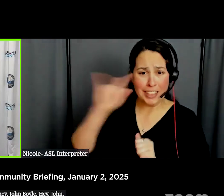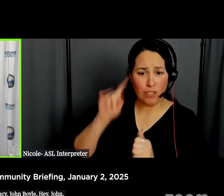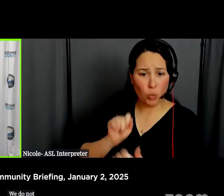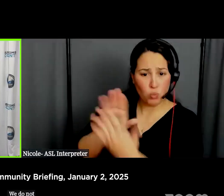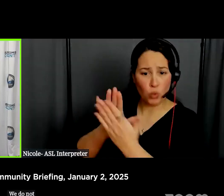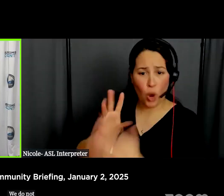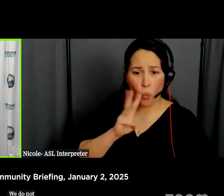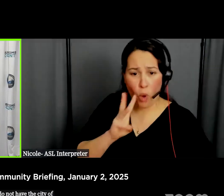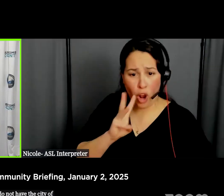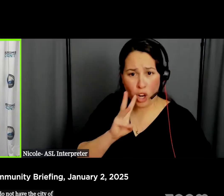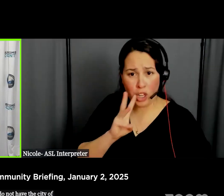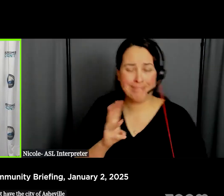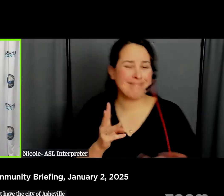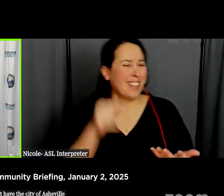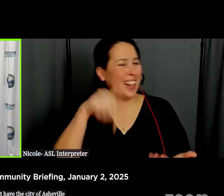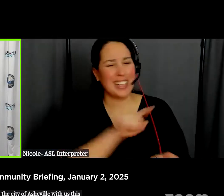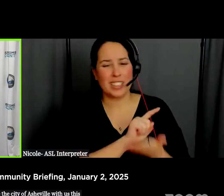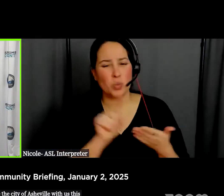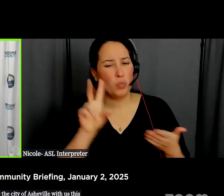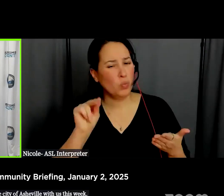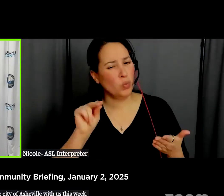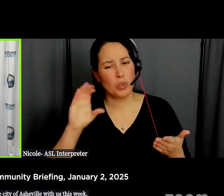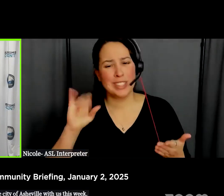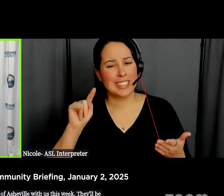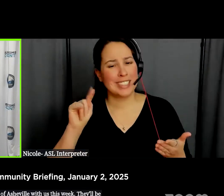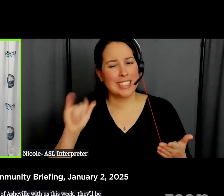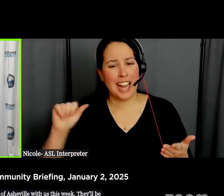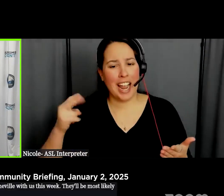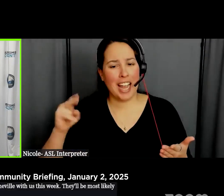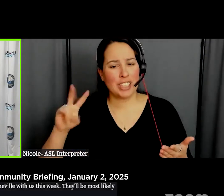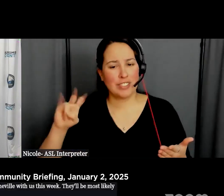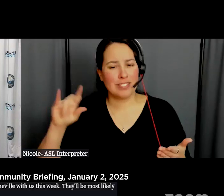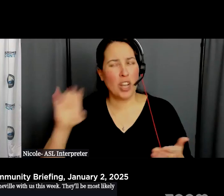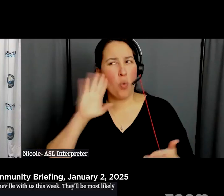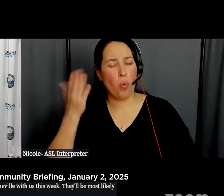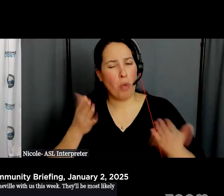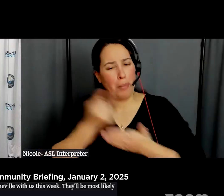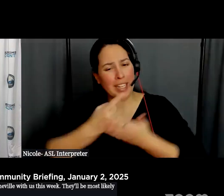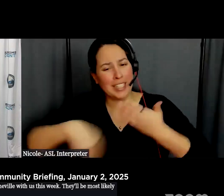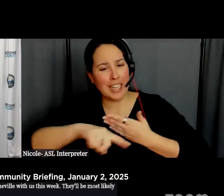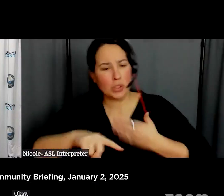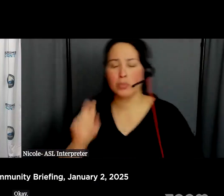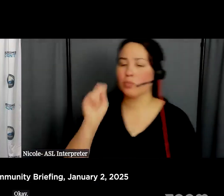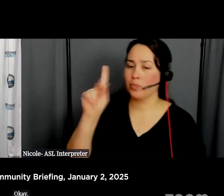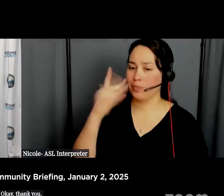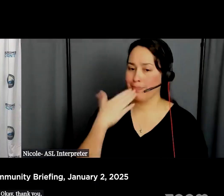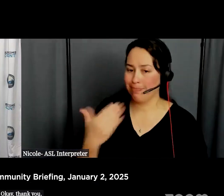city of Asheville with us this week. They'll be most likely be back next week. Okay, thank you.